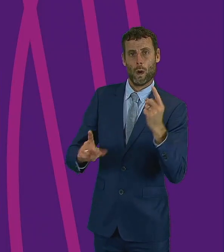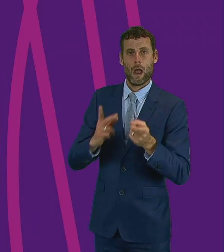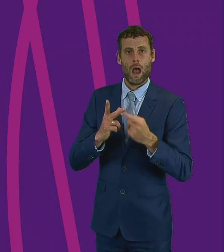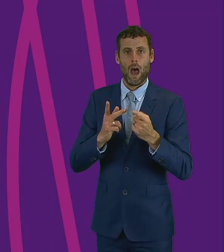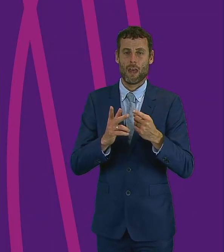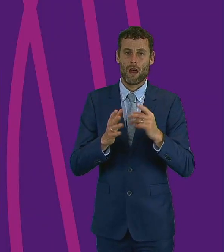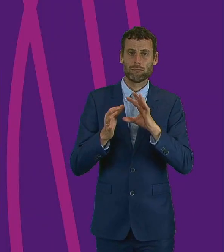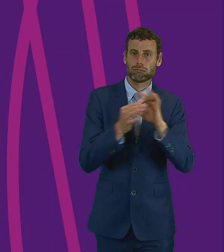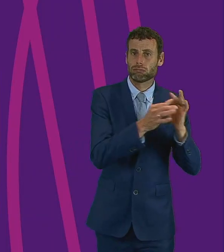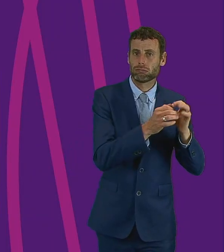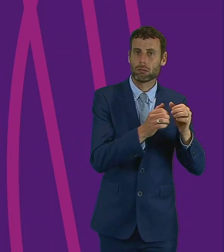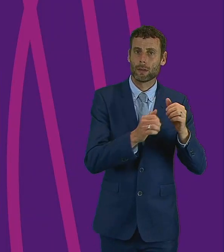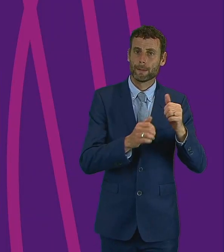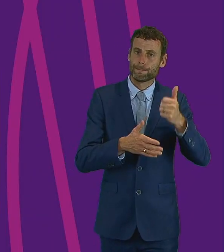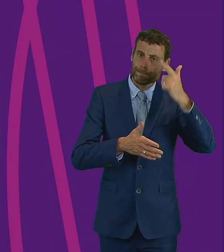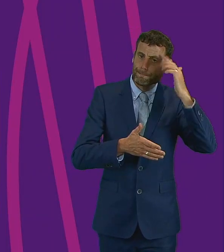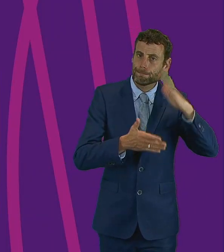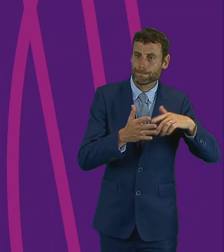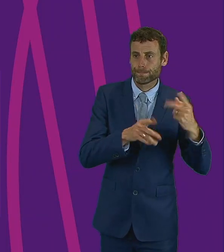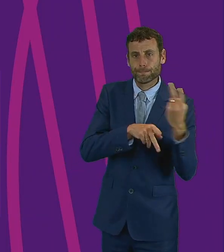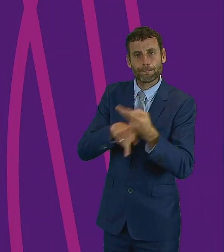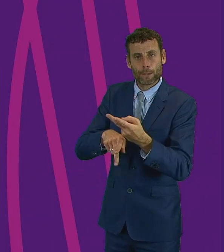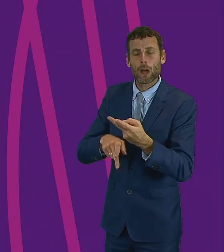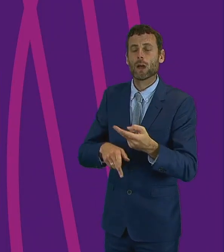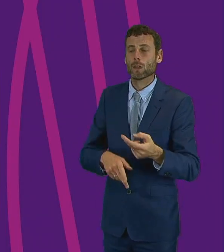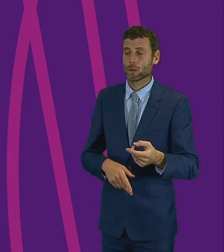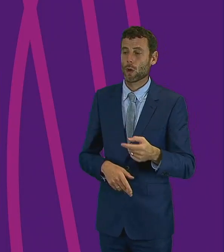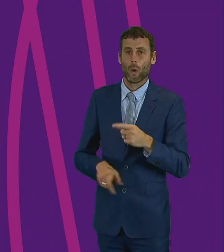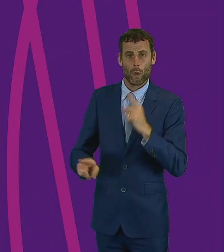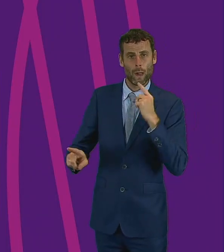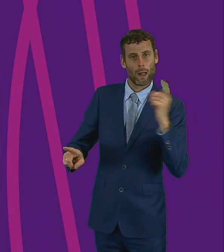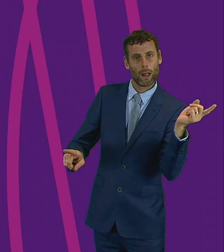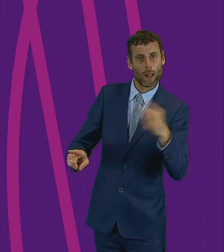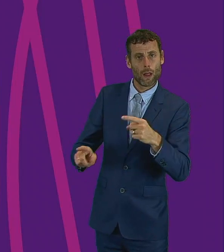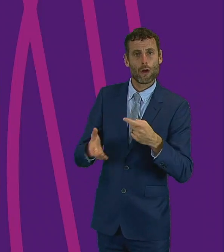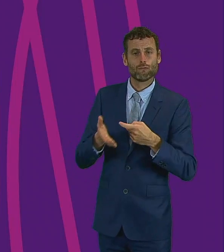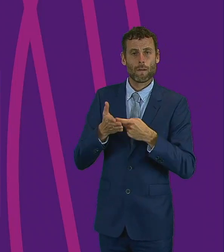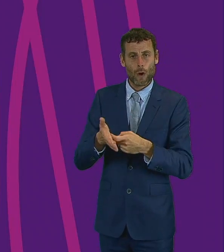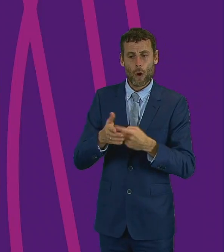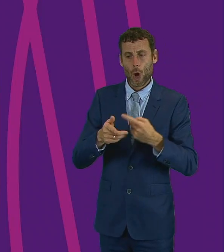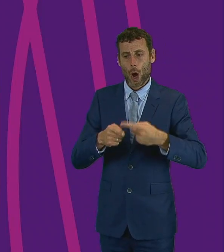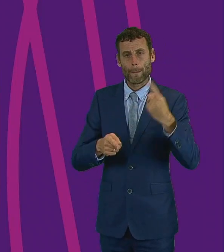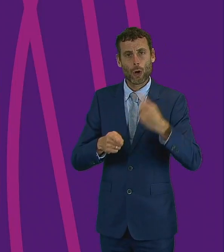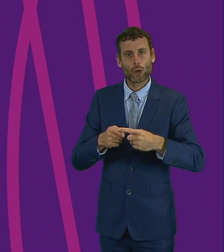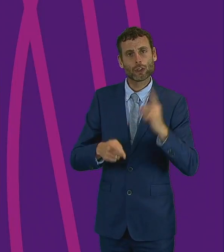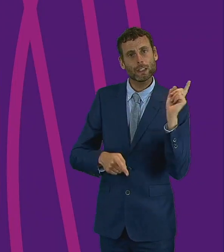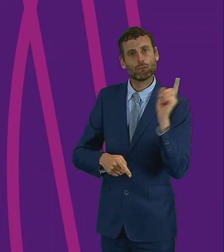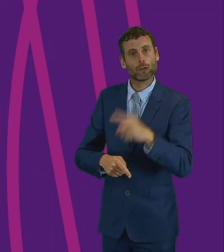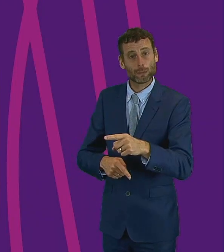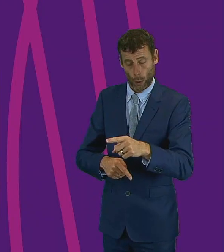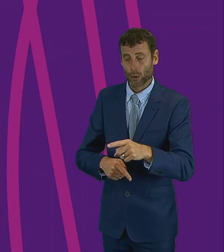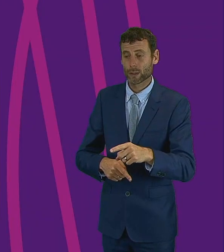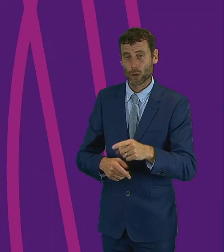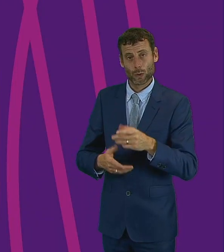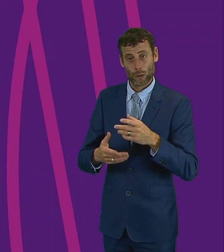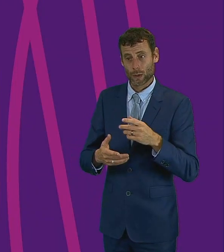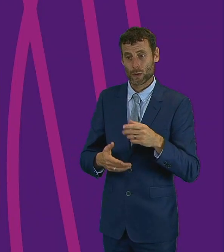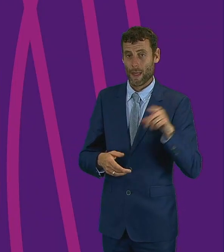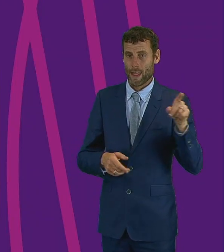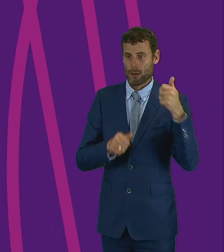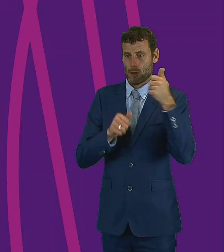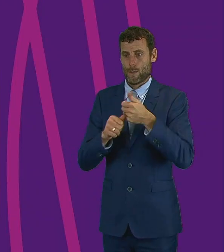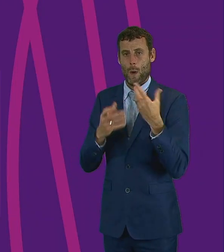Intervention programme, which takes referrals from emergency responders, including the police. To support individuals in distress during the